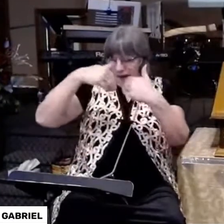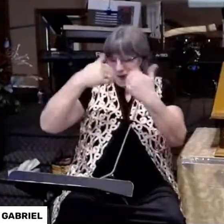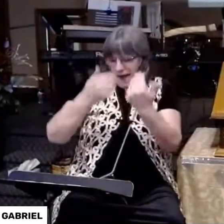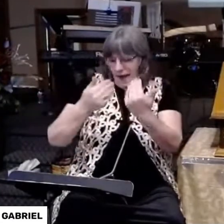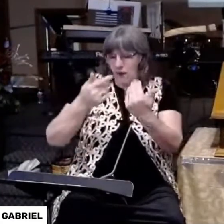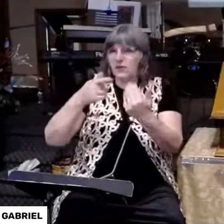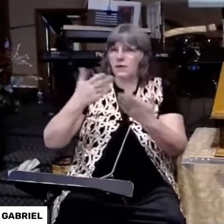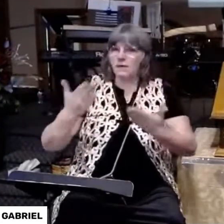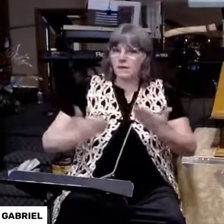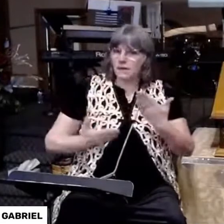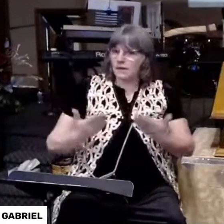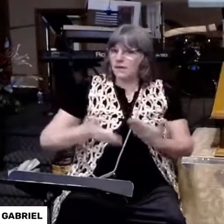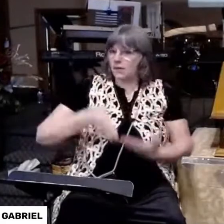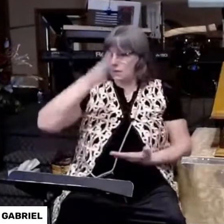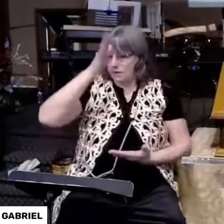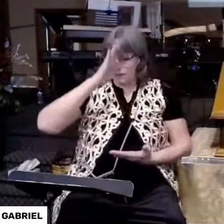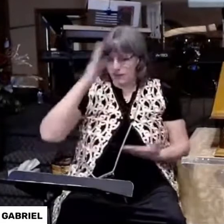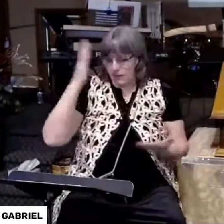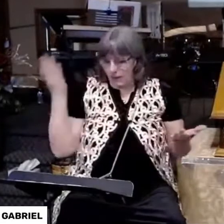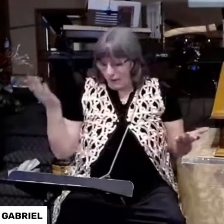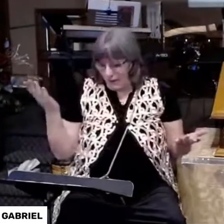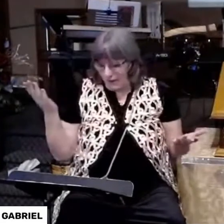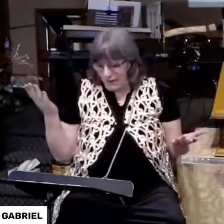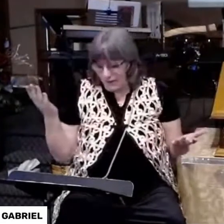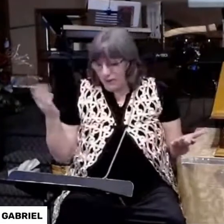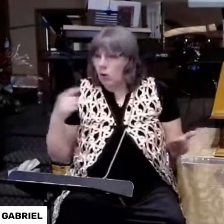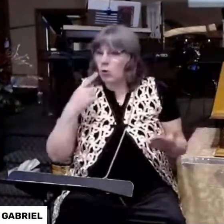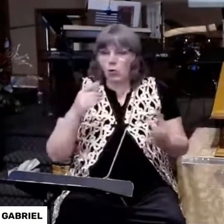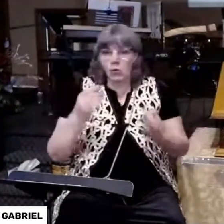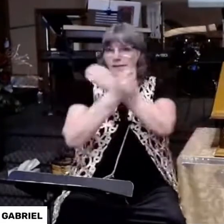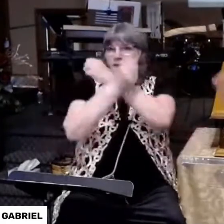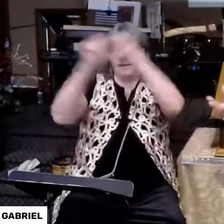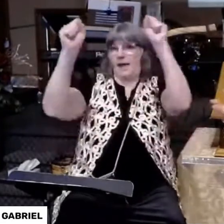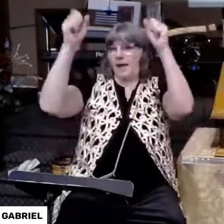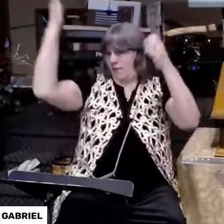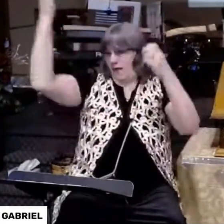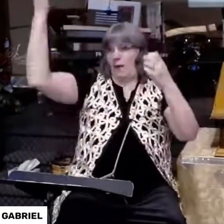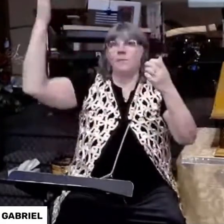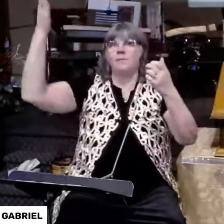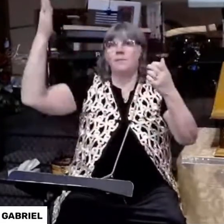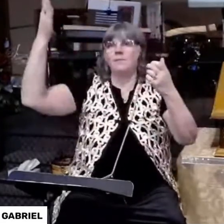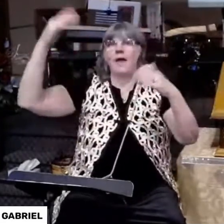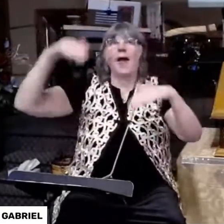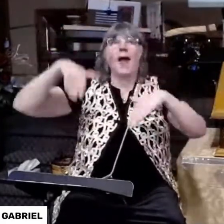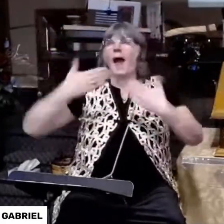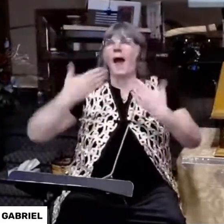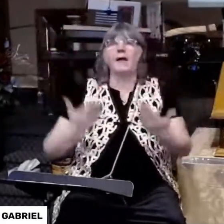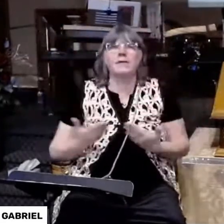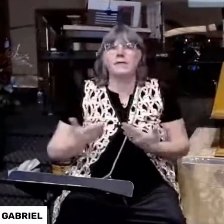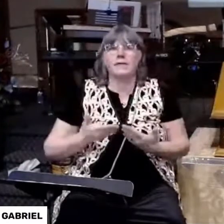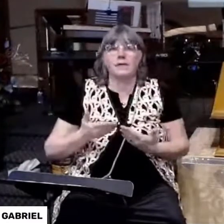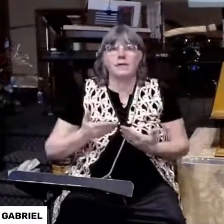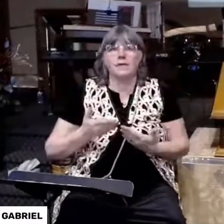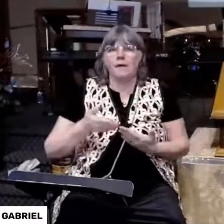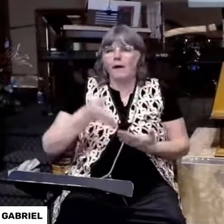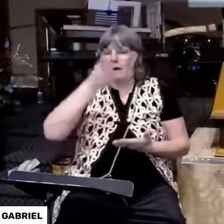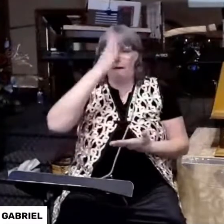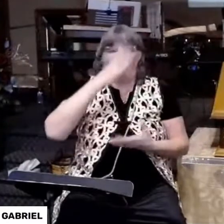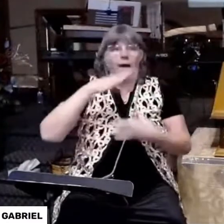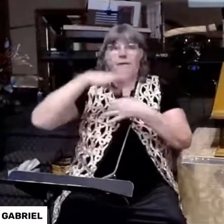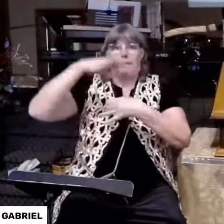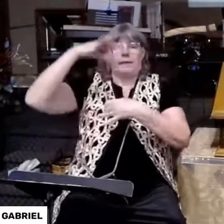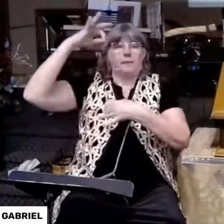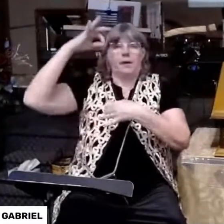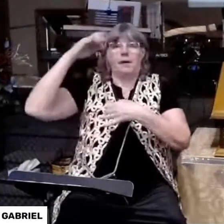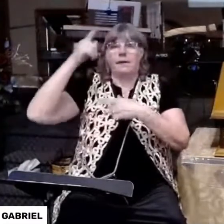in learning how to serve that God, that invisible God who saved